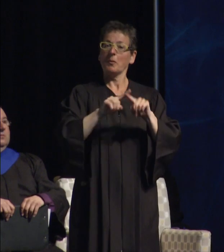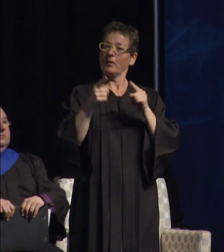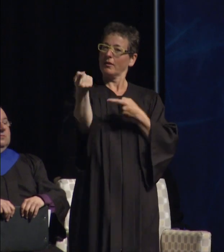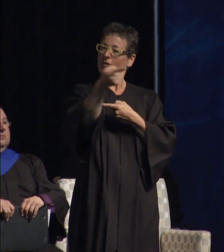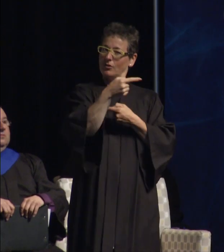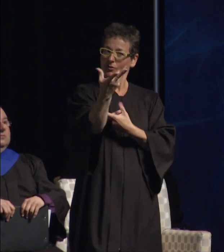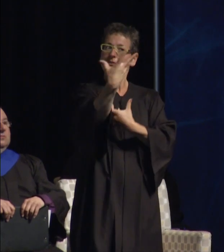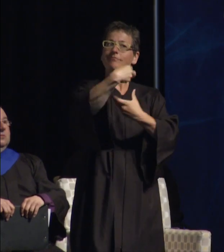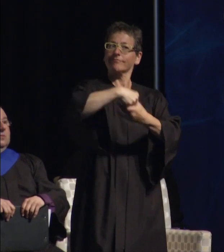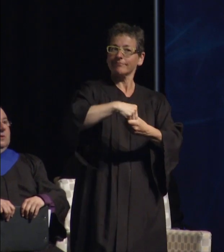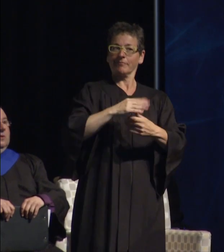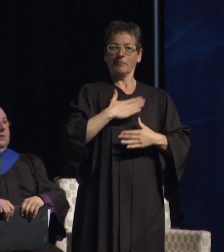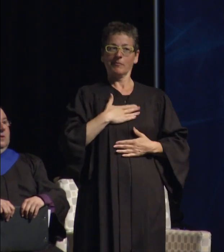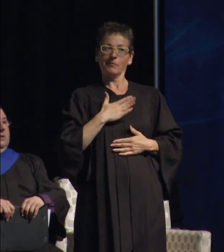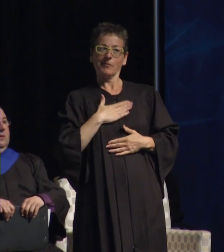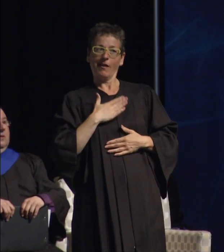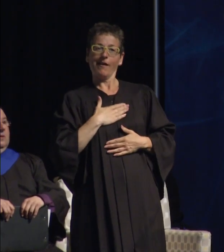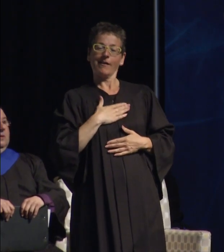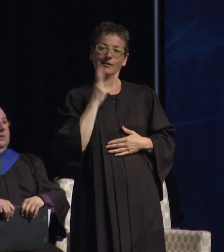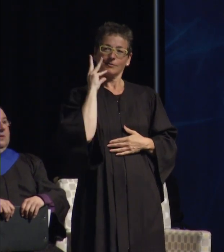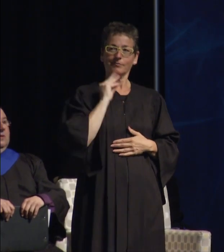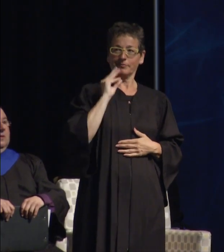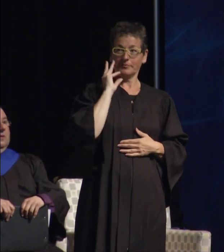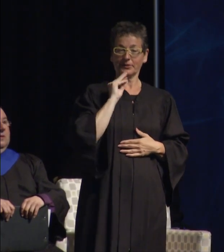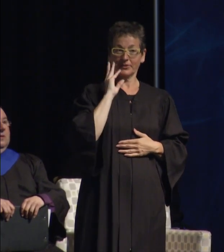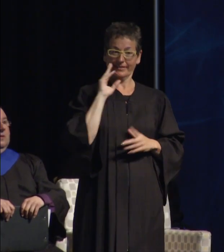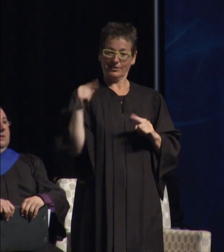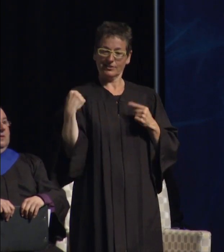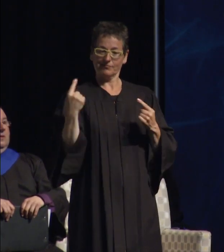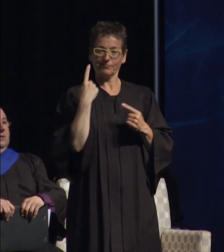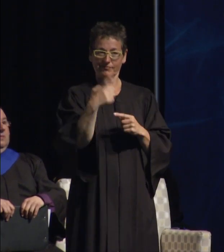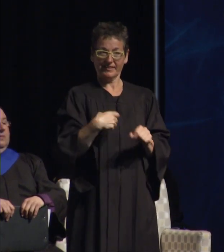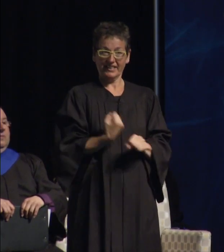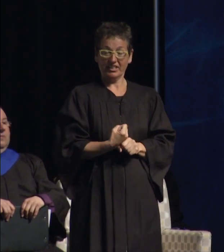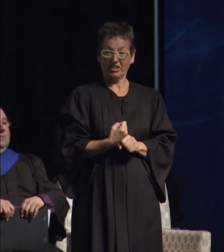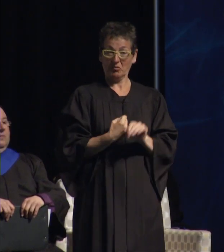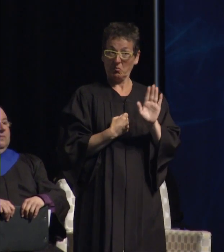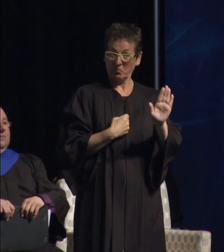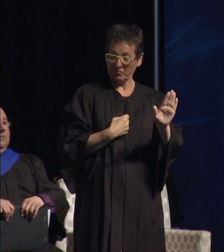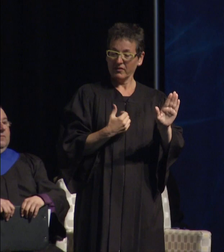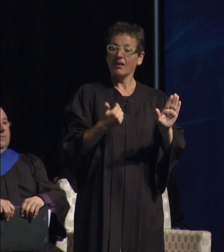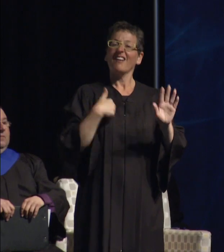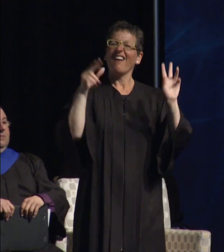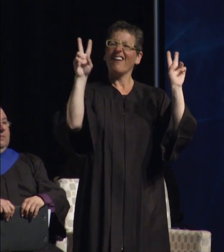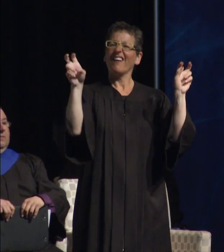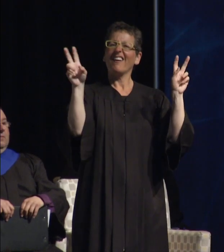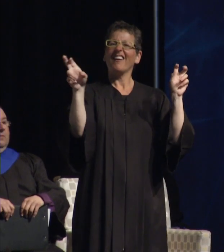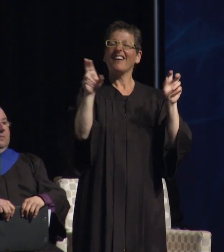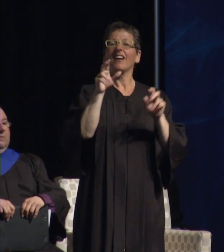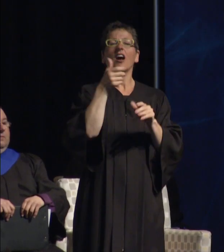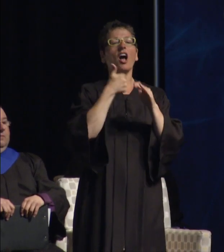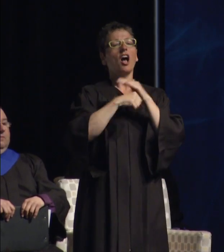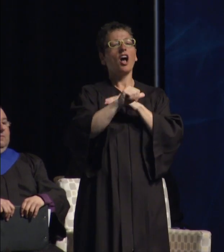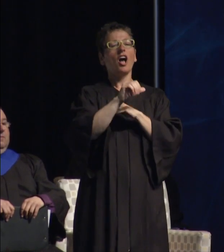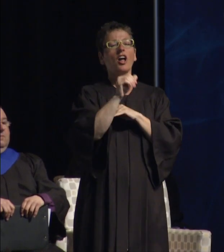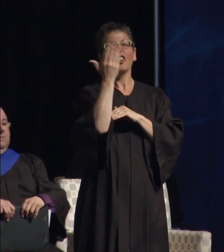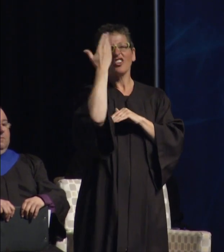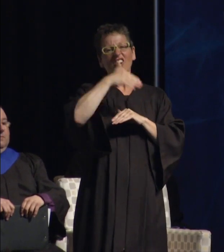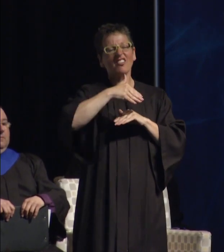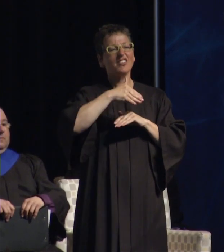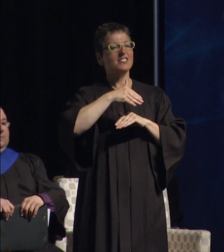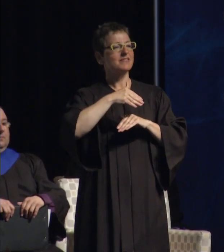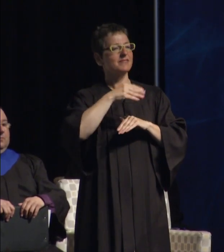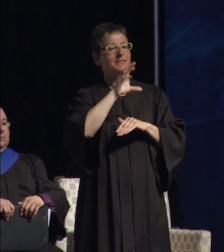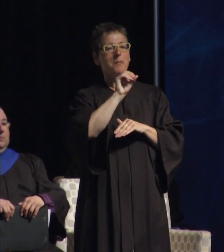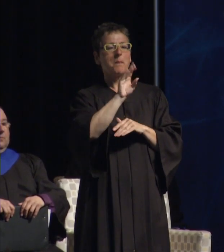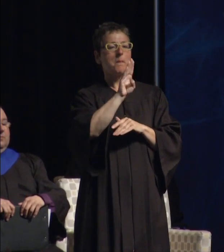of lifelong learning during the past year, because I did a version of the popular television program Undercover